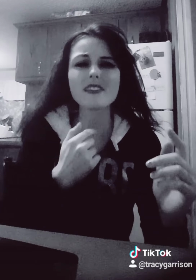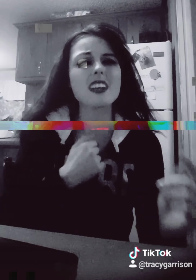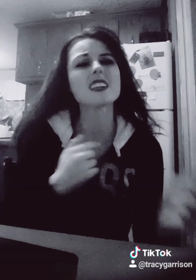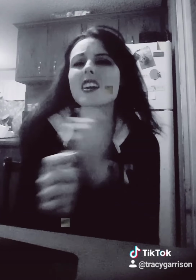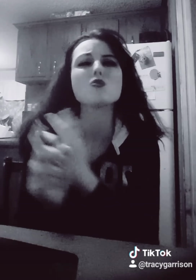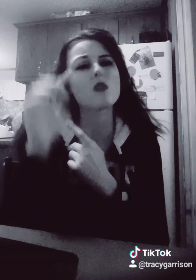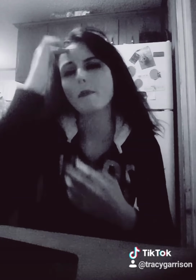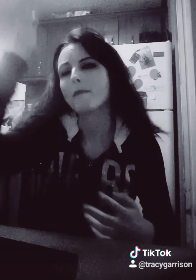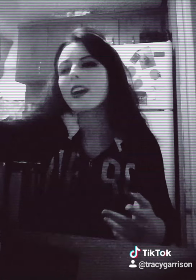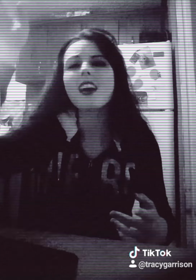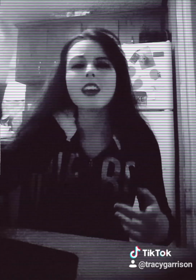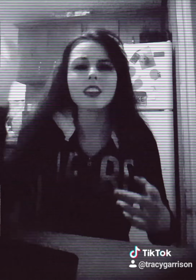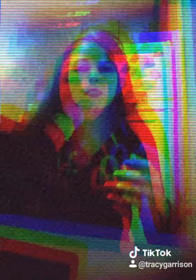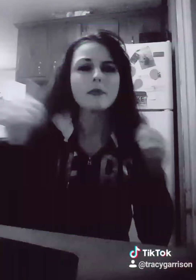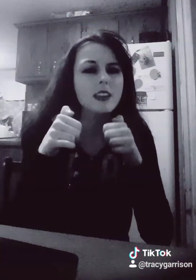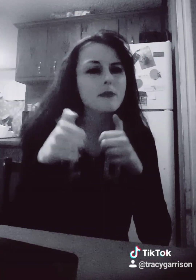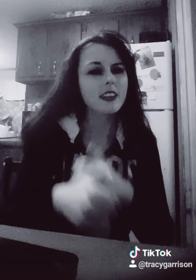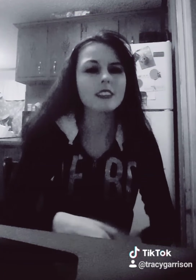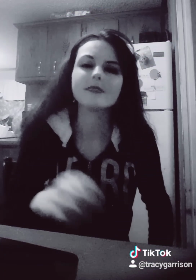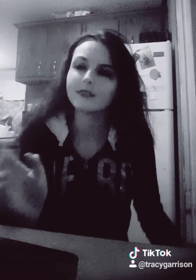I got you on my mind, baby.